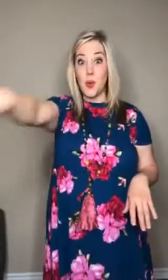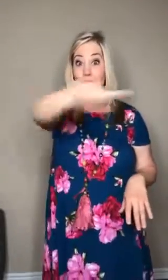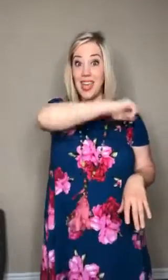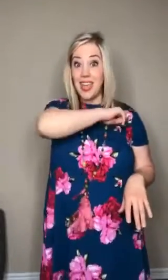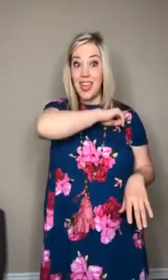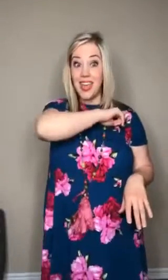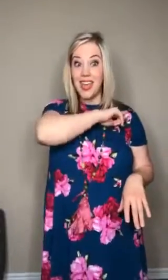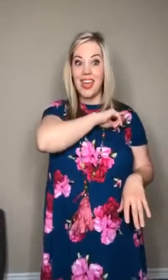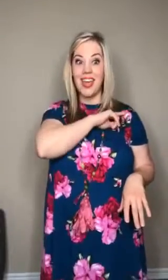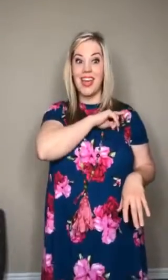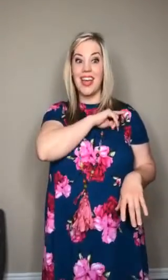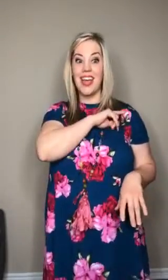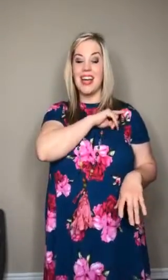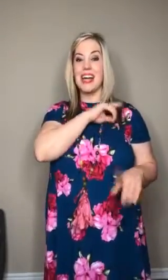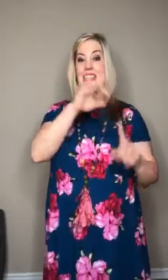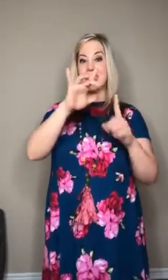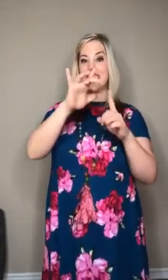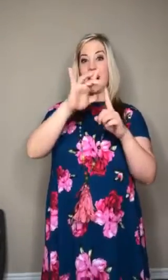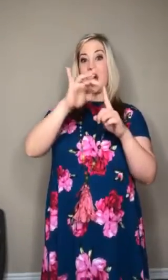we? This is